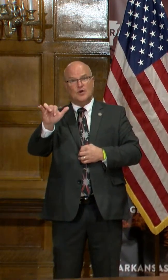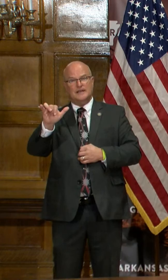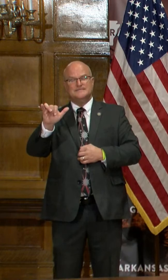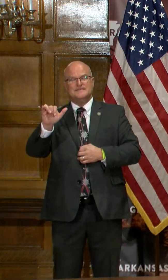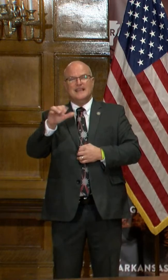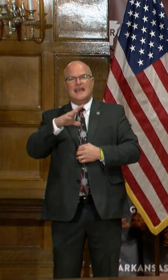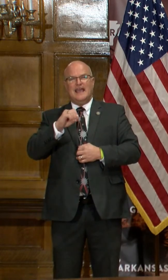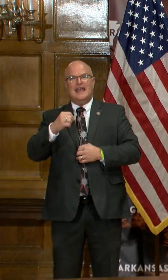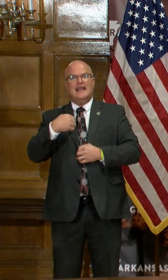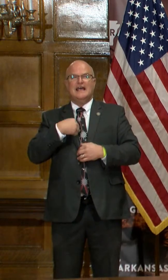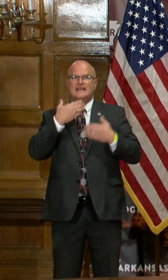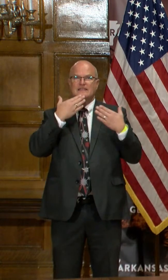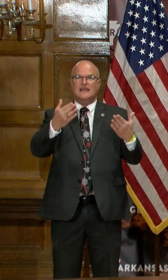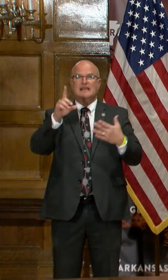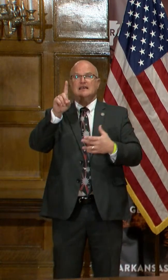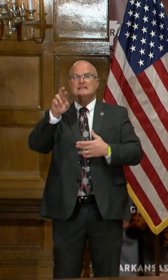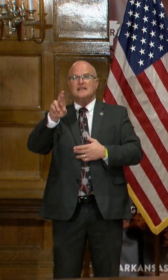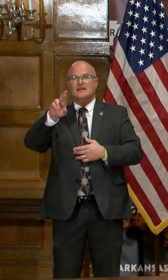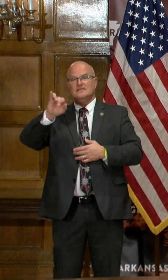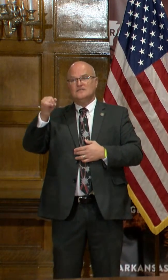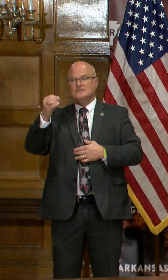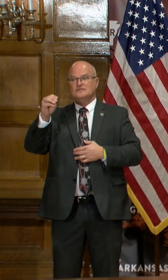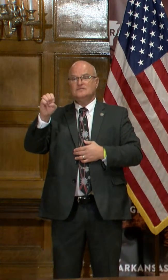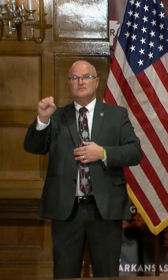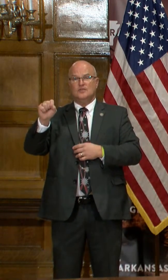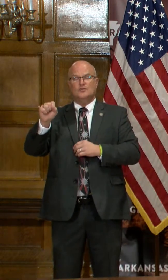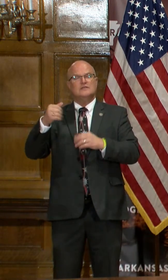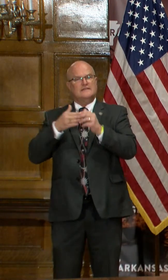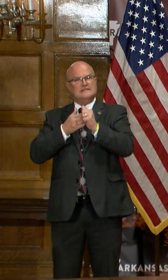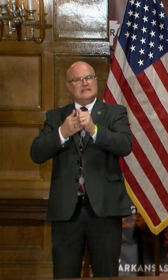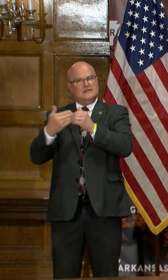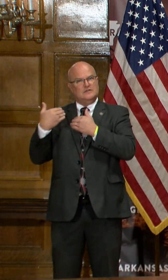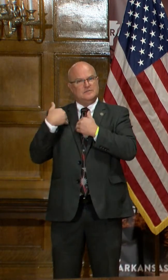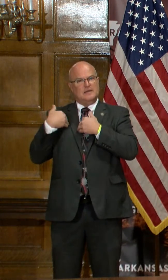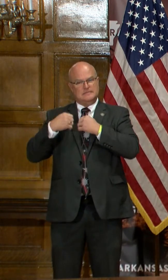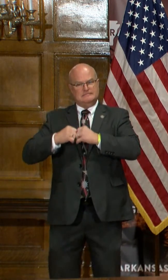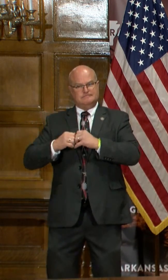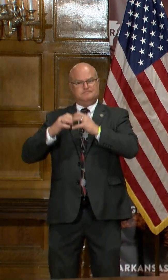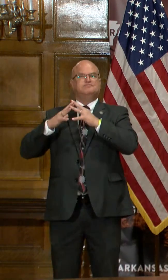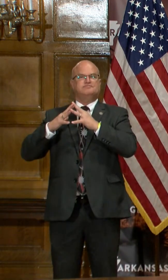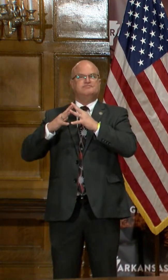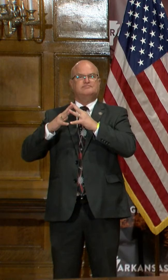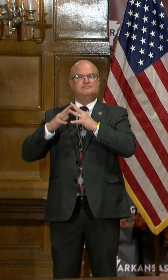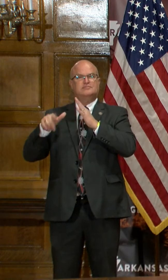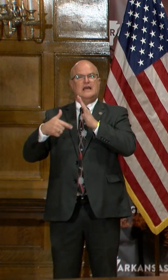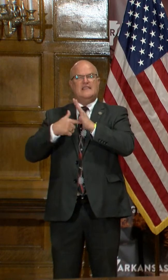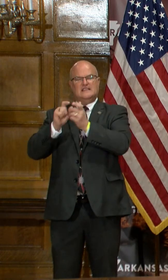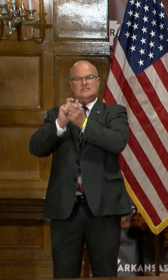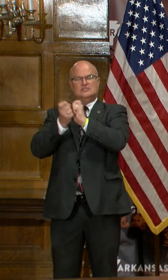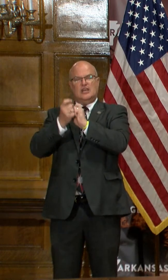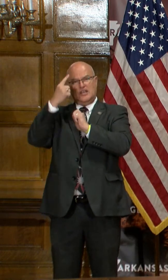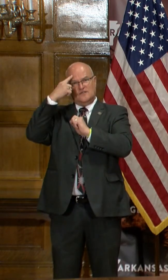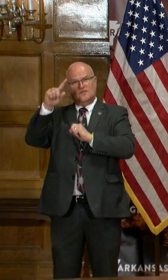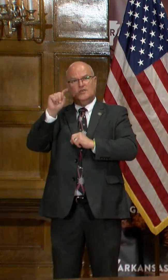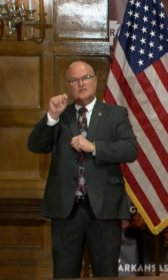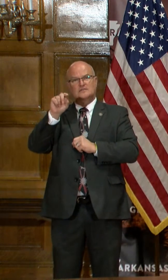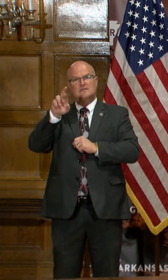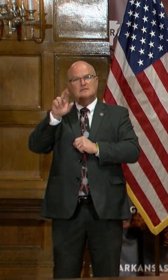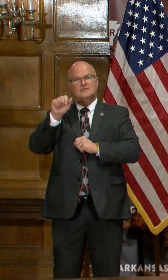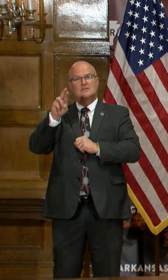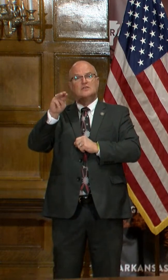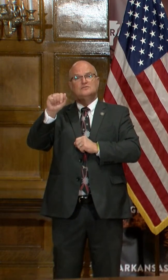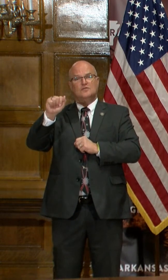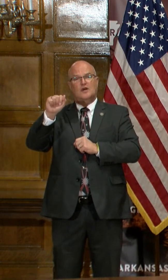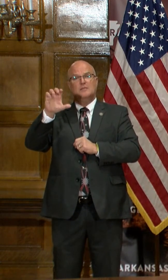and I join in thanking Dr. Jones, who will have the lead responsibility in implementing this change to our TraumaCom